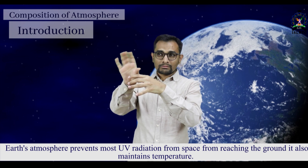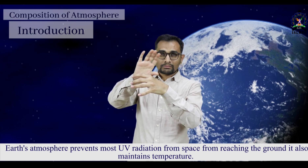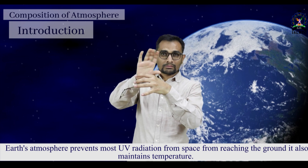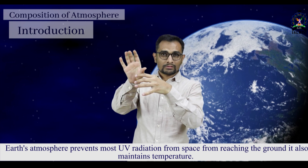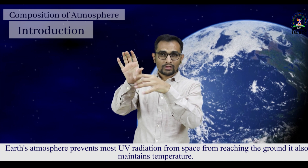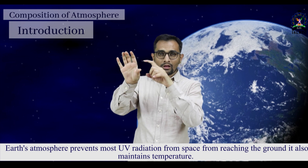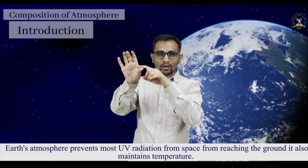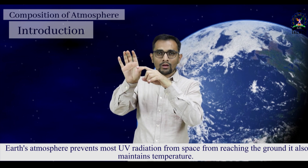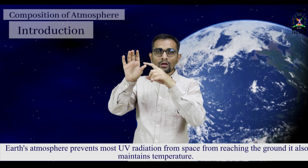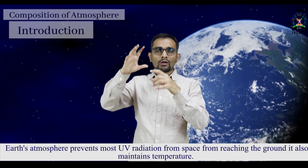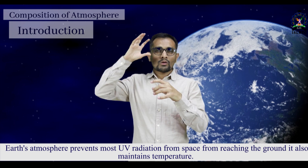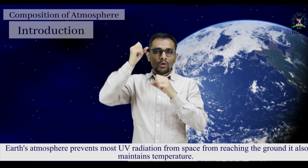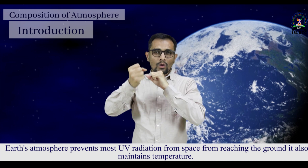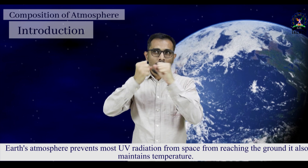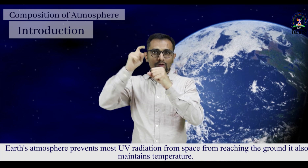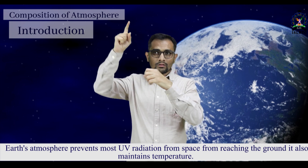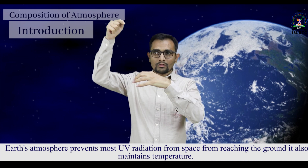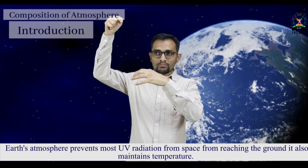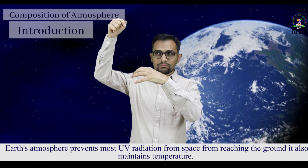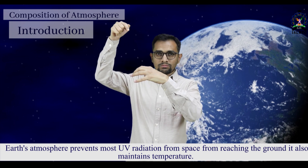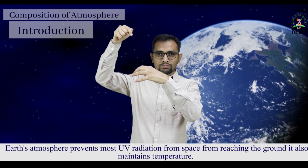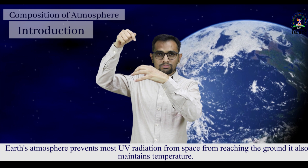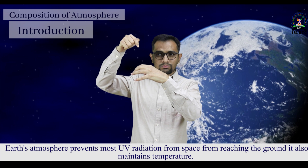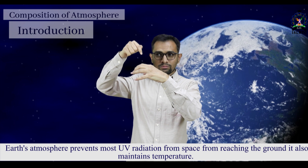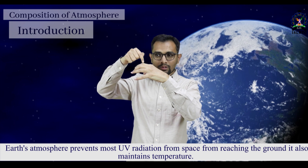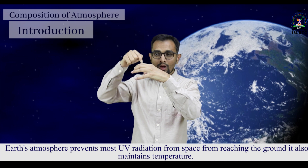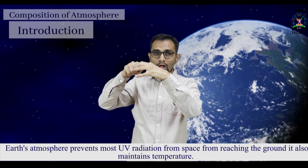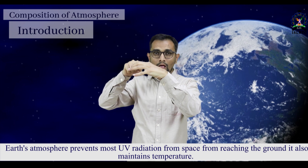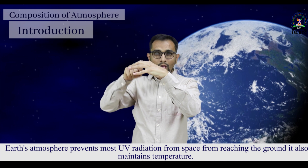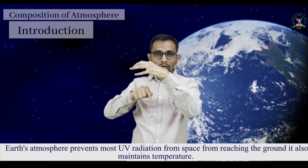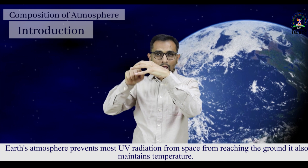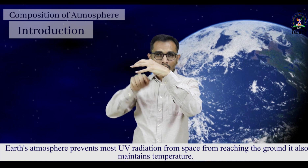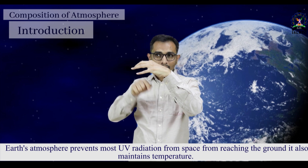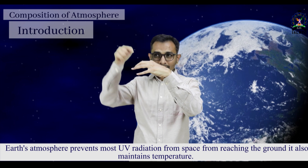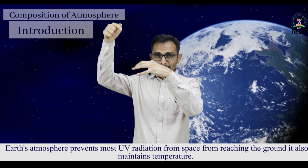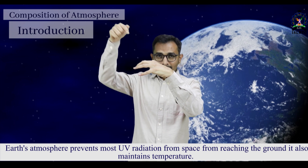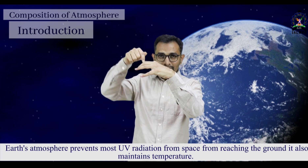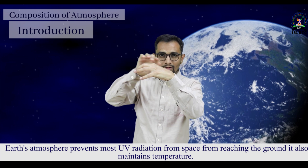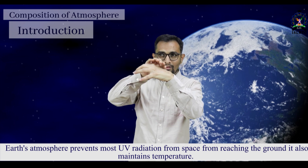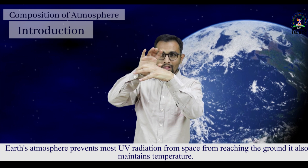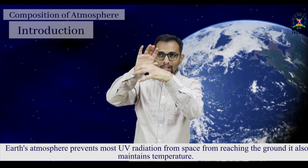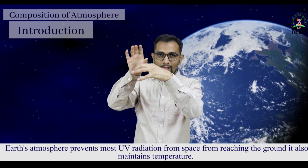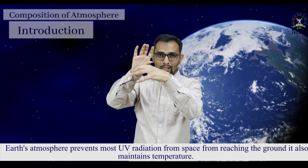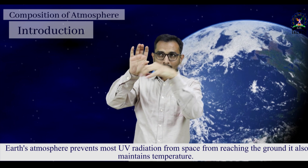Earth's atmosphere prevents most UV radiations from the space from reaching the